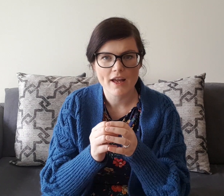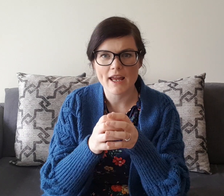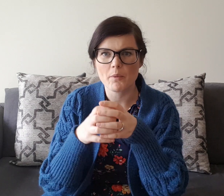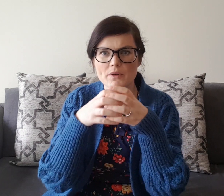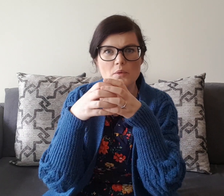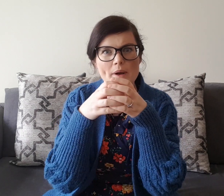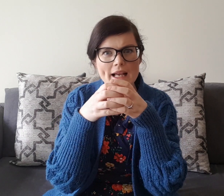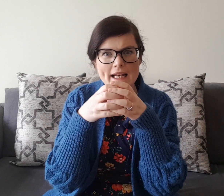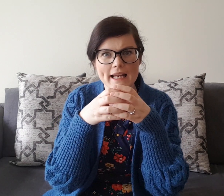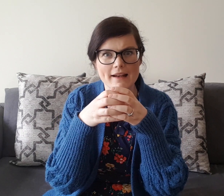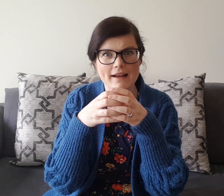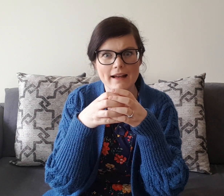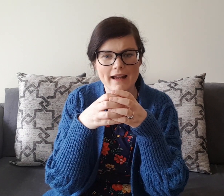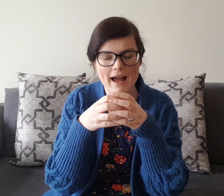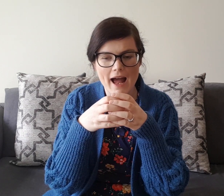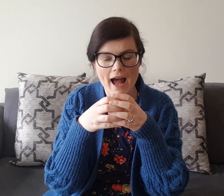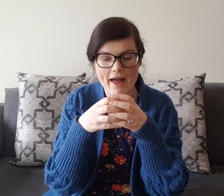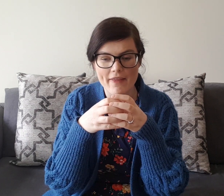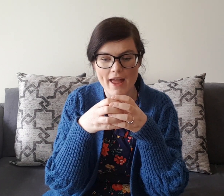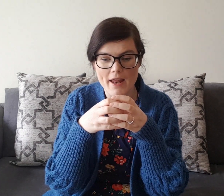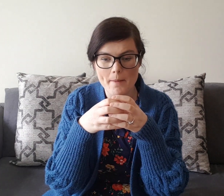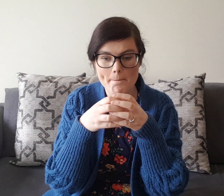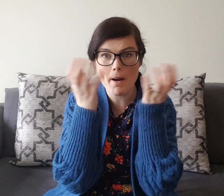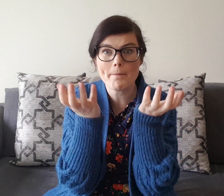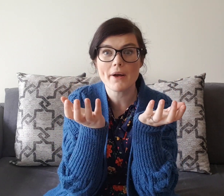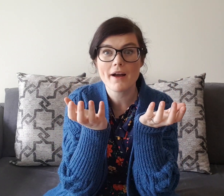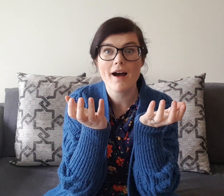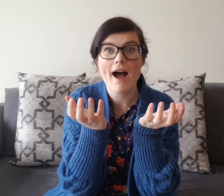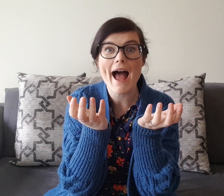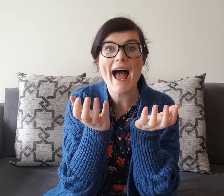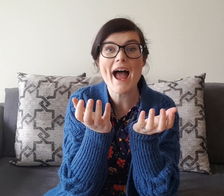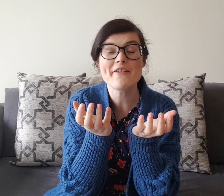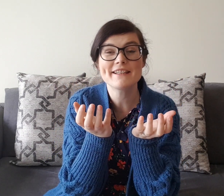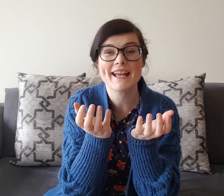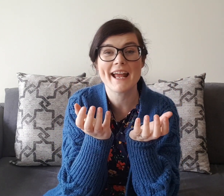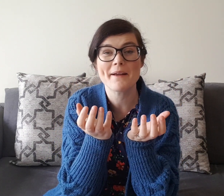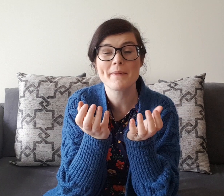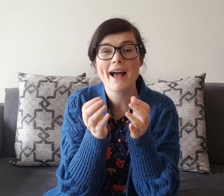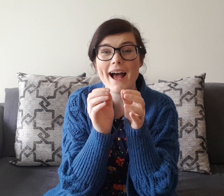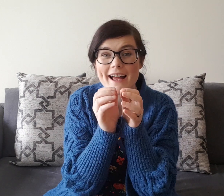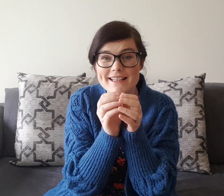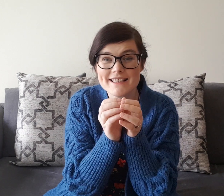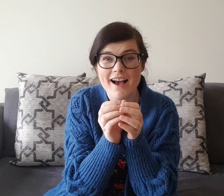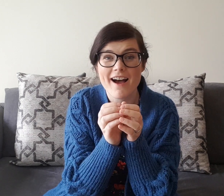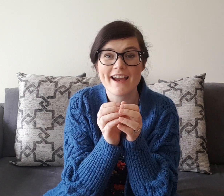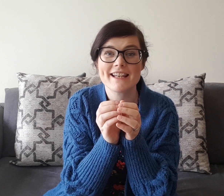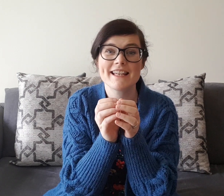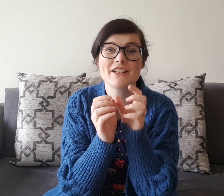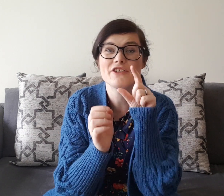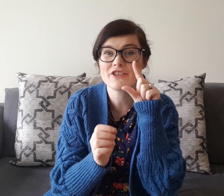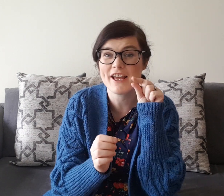It was wiggling, and then pop, out came a tiny